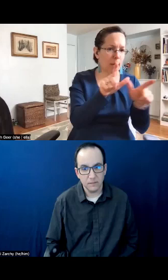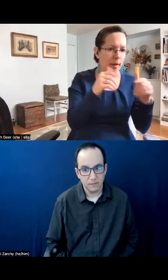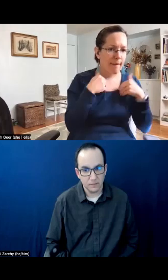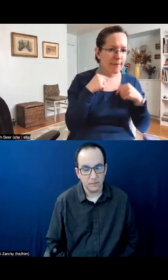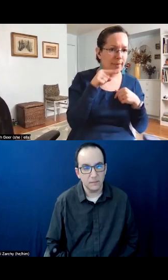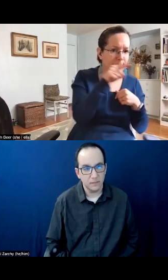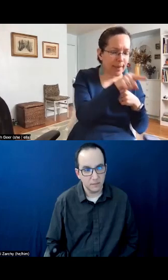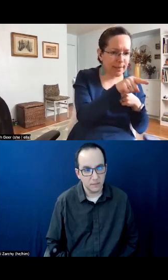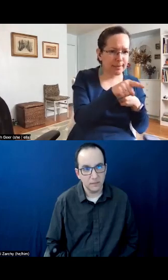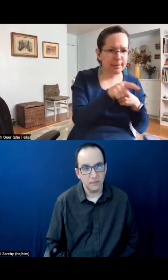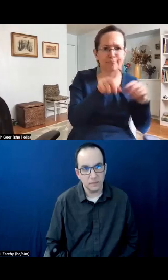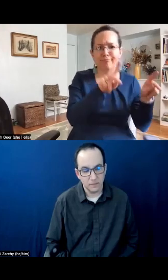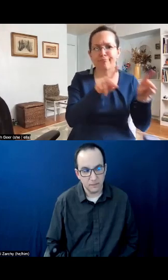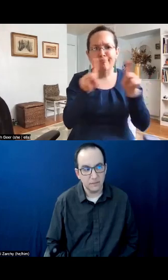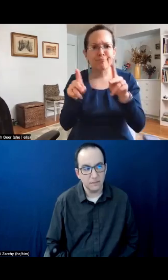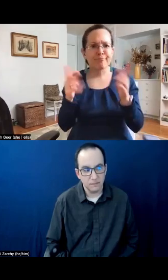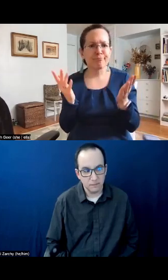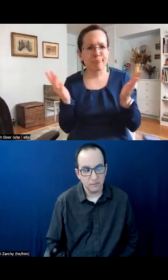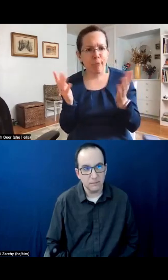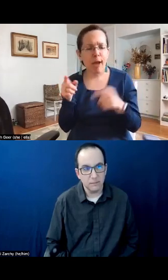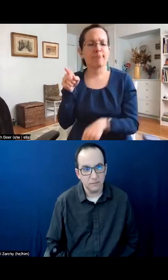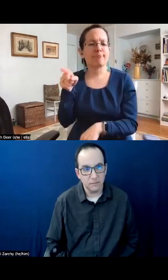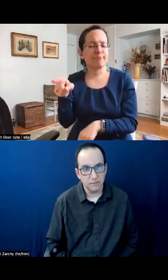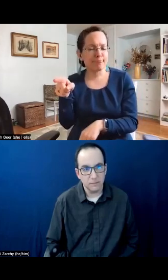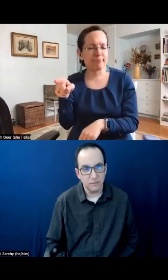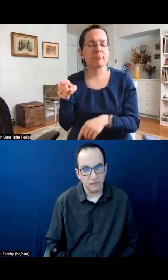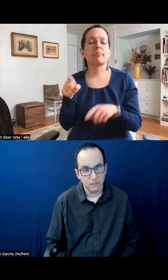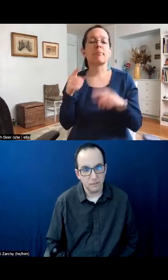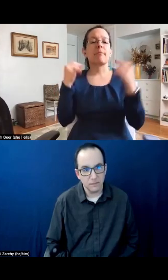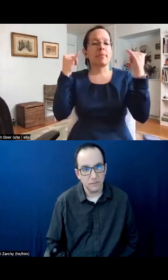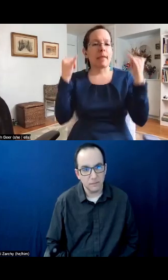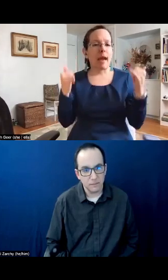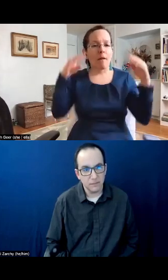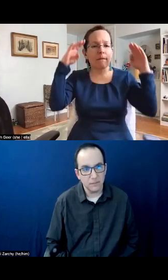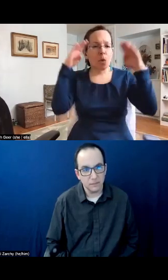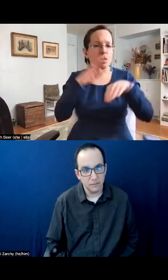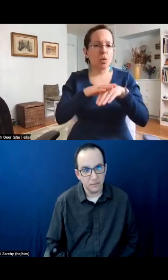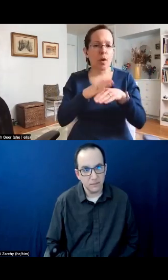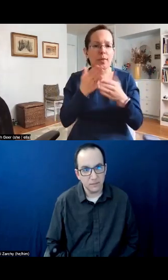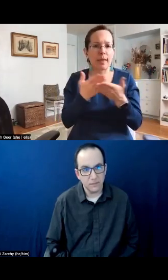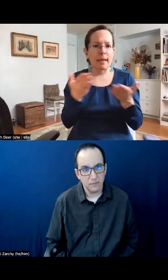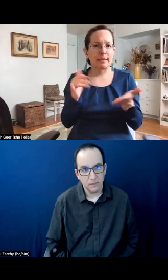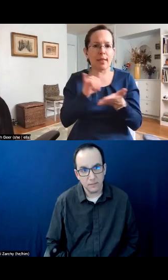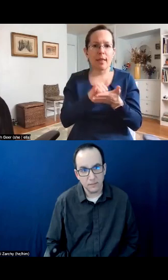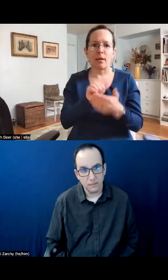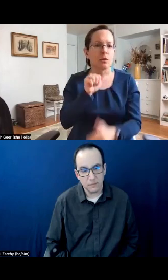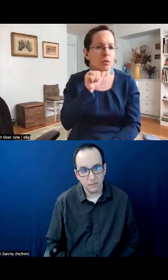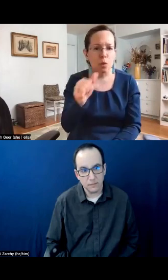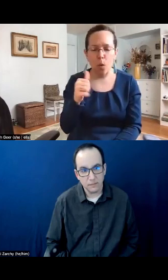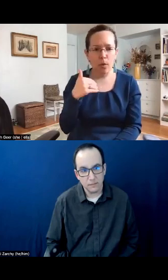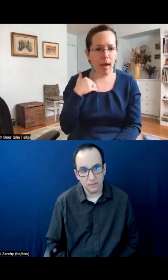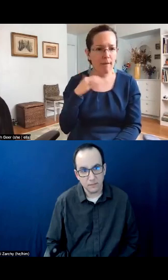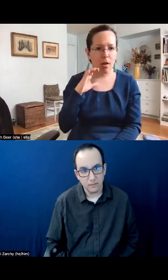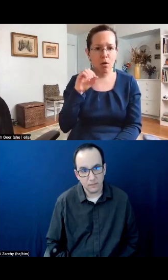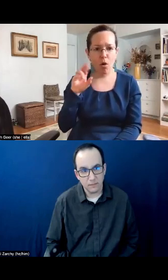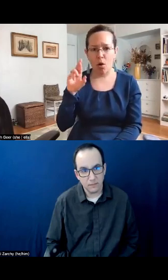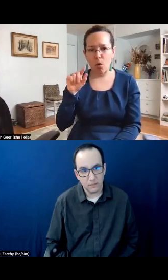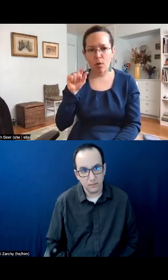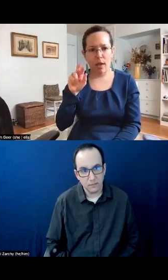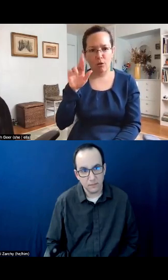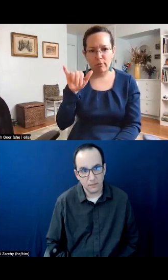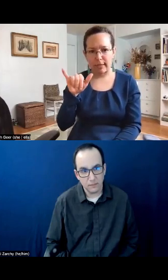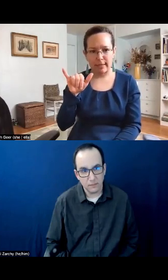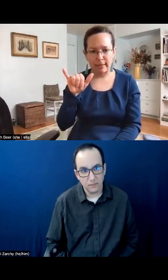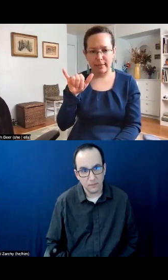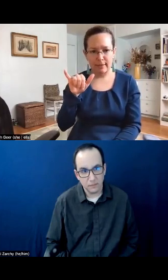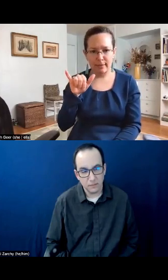languages and signed languages to understand the parallels, what they share, where they differ. And now we're going to dive solely